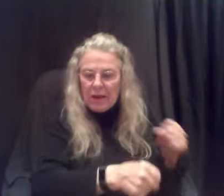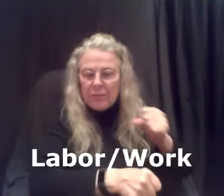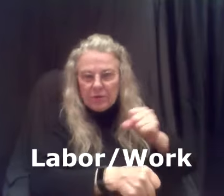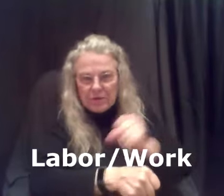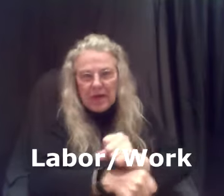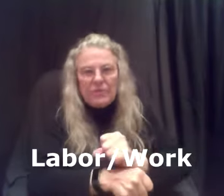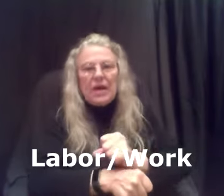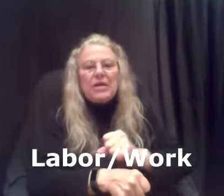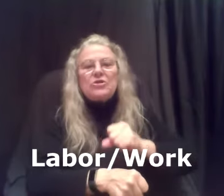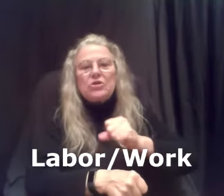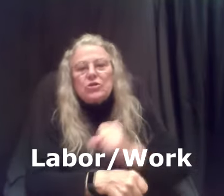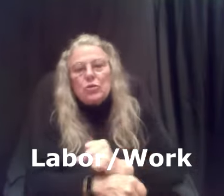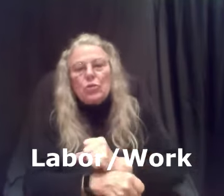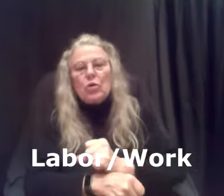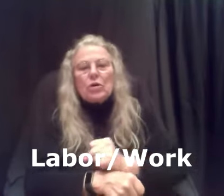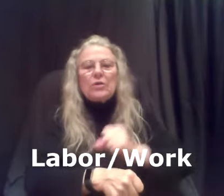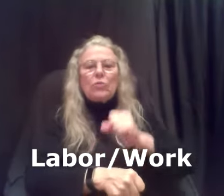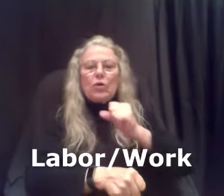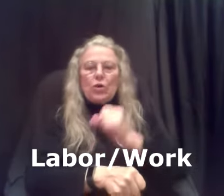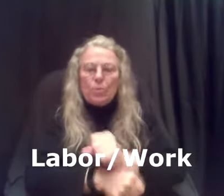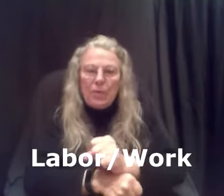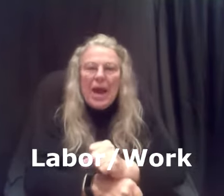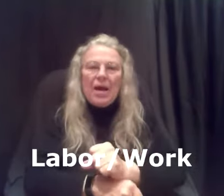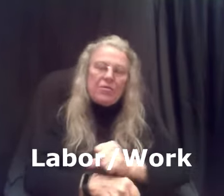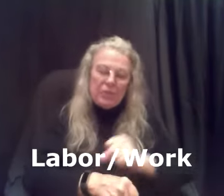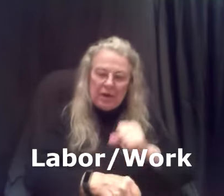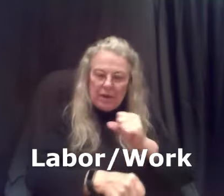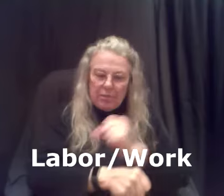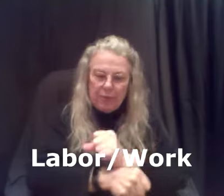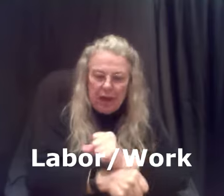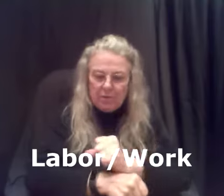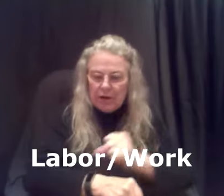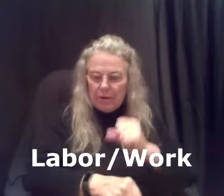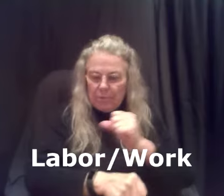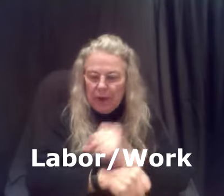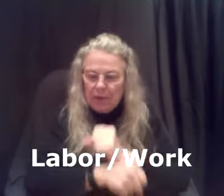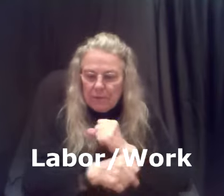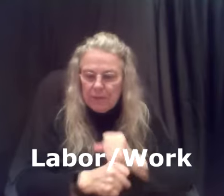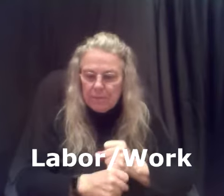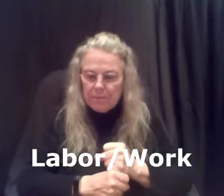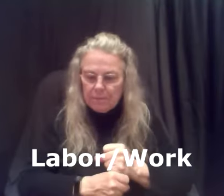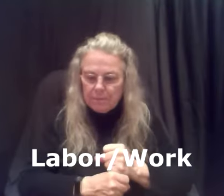Labors, and that is just the work and where you're pounding and pounding and pounding.